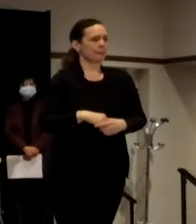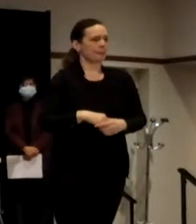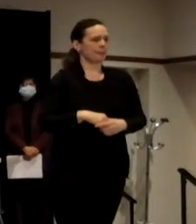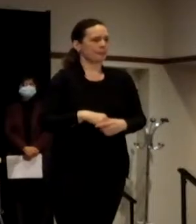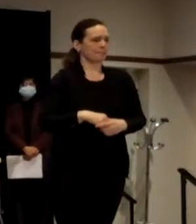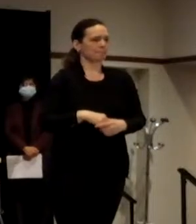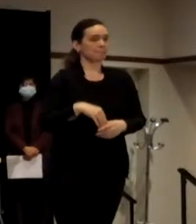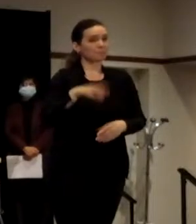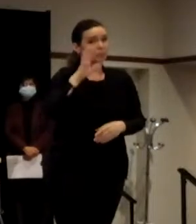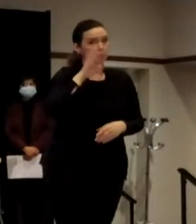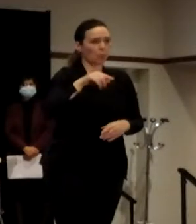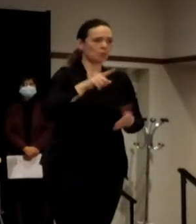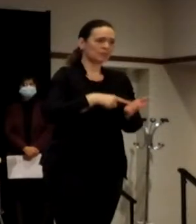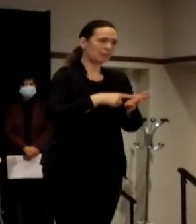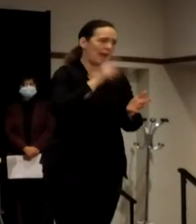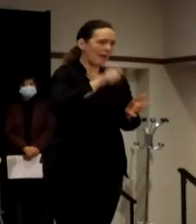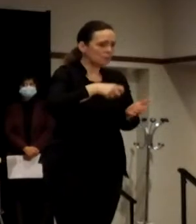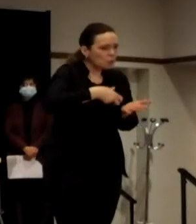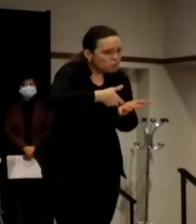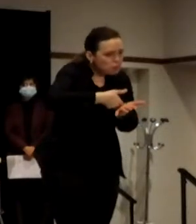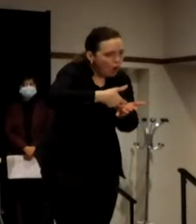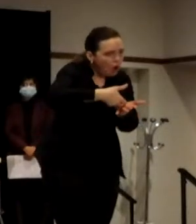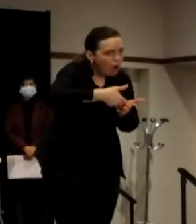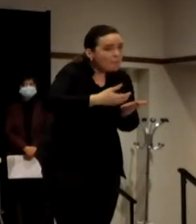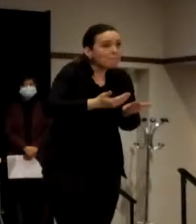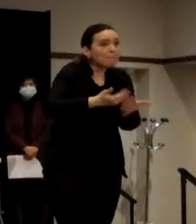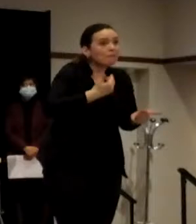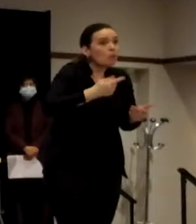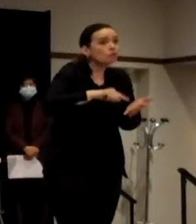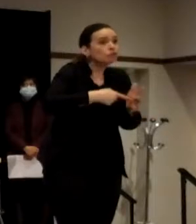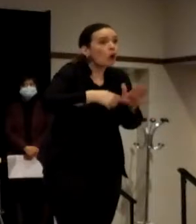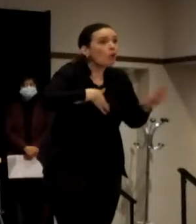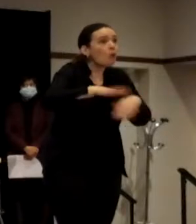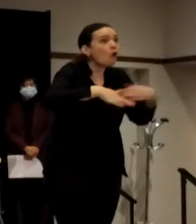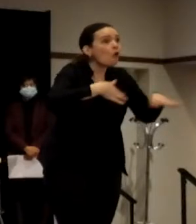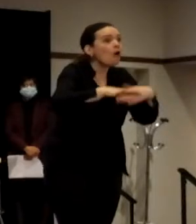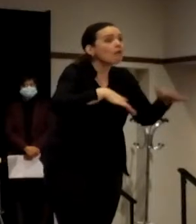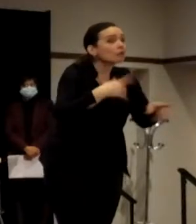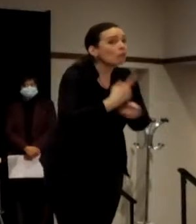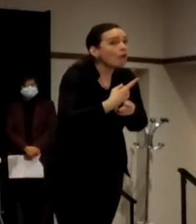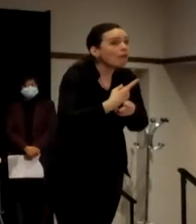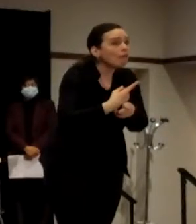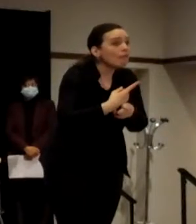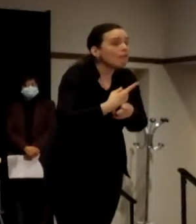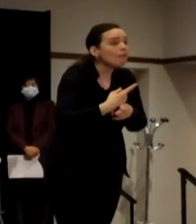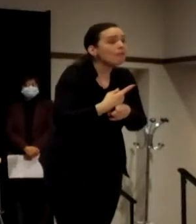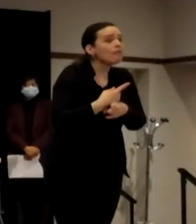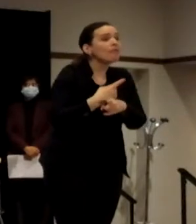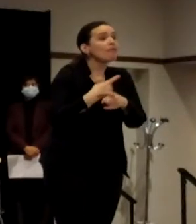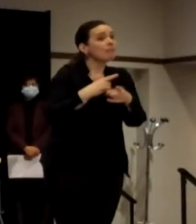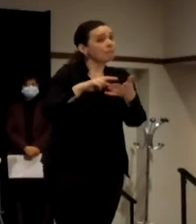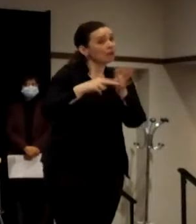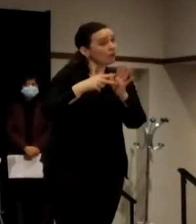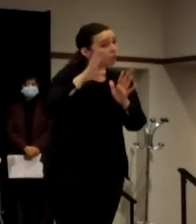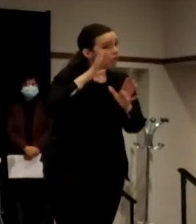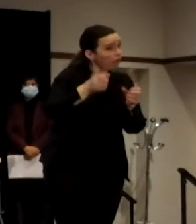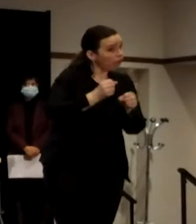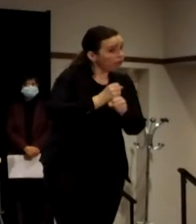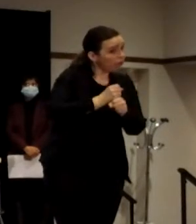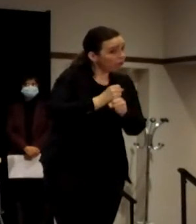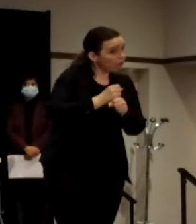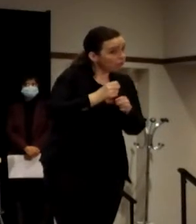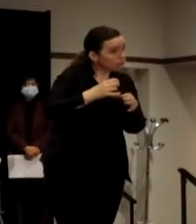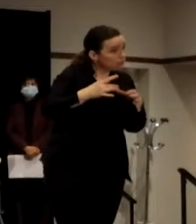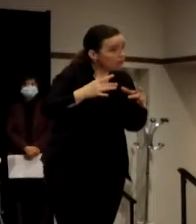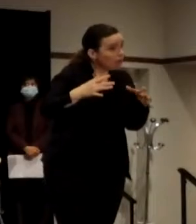discussions about expanding the capacity to above 900 later in the season? Yeah, I don't know. So the lacrosse season goes what, till